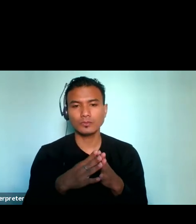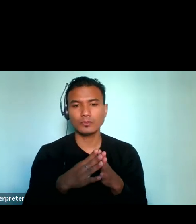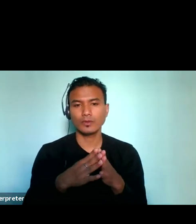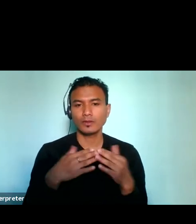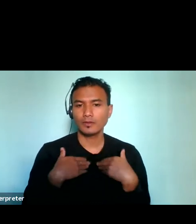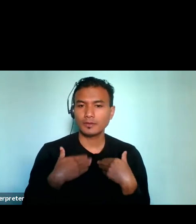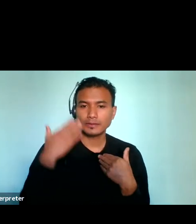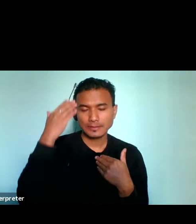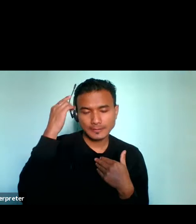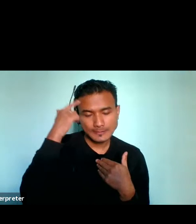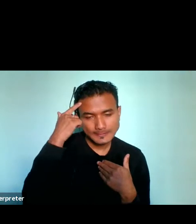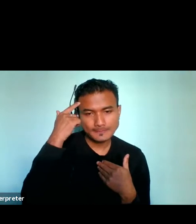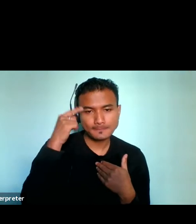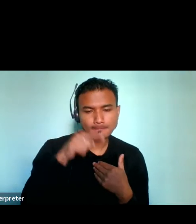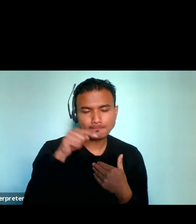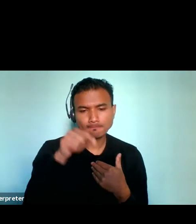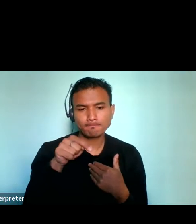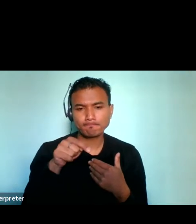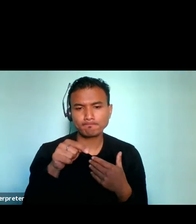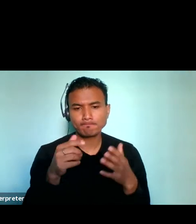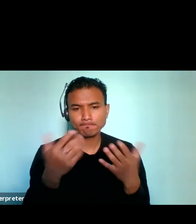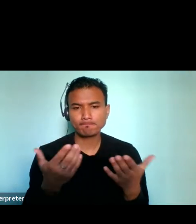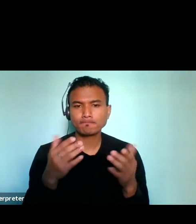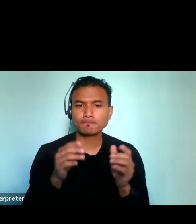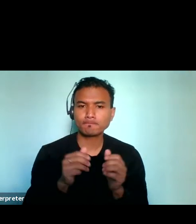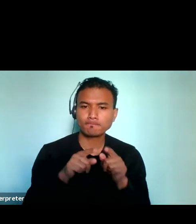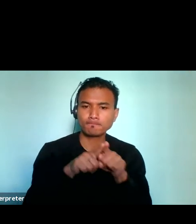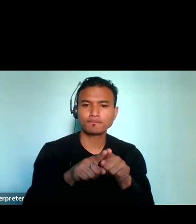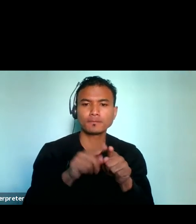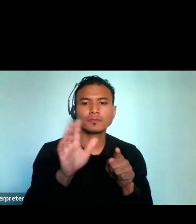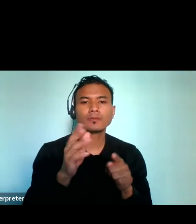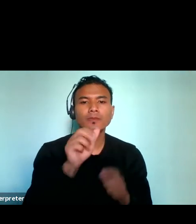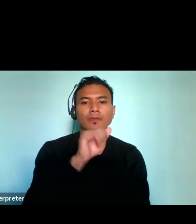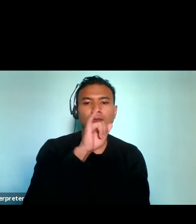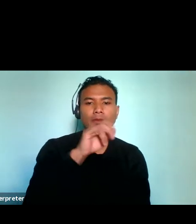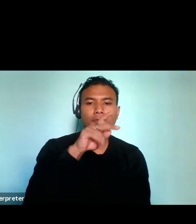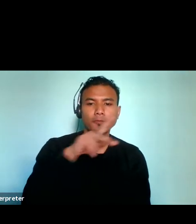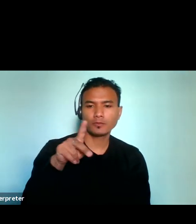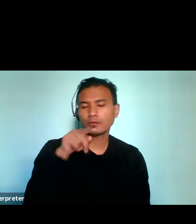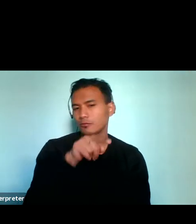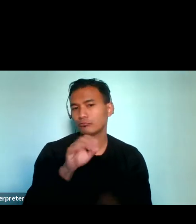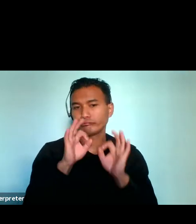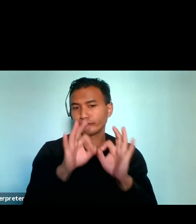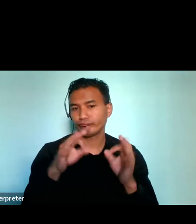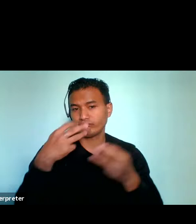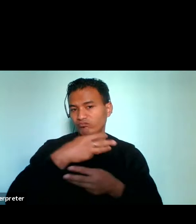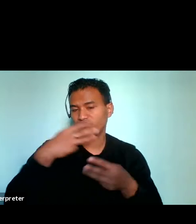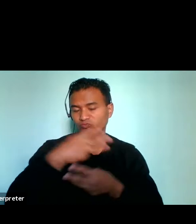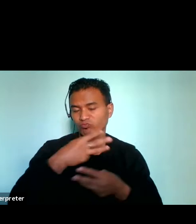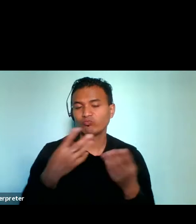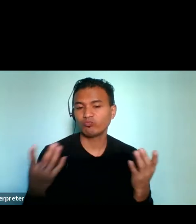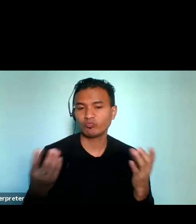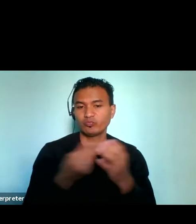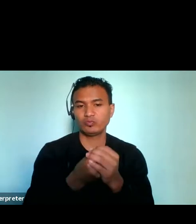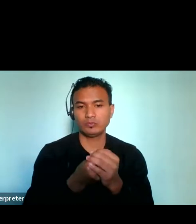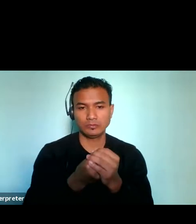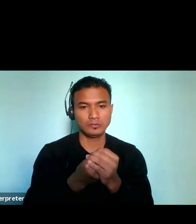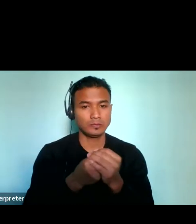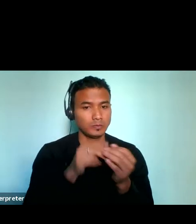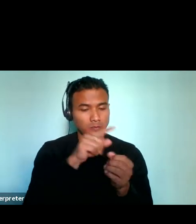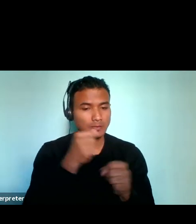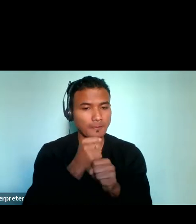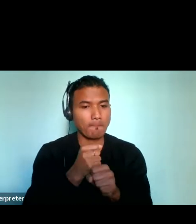think this is what you've done together with AIPP has been a great example of building where we want to